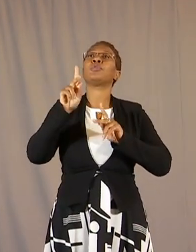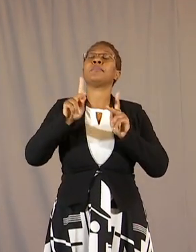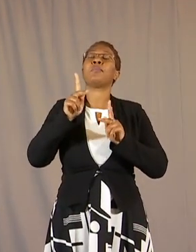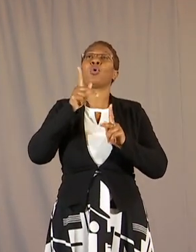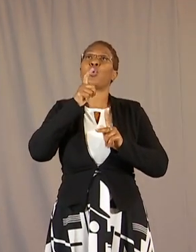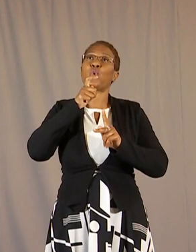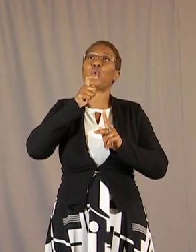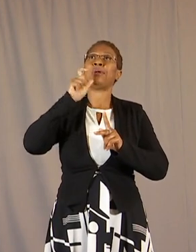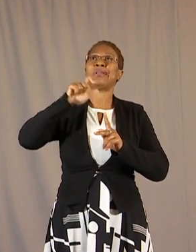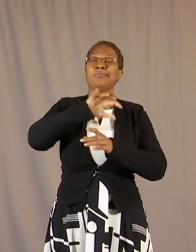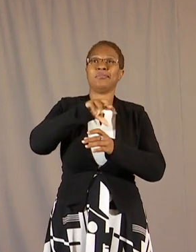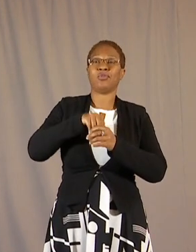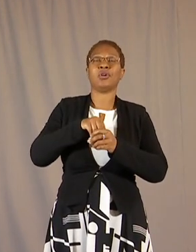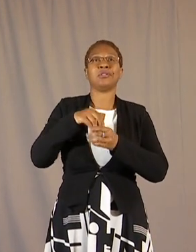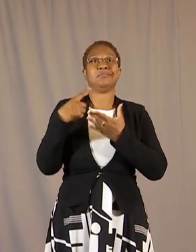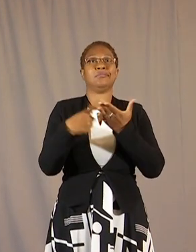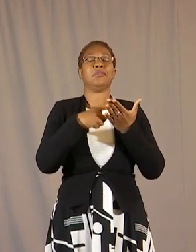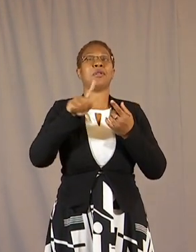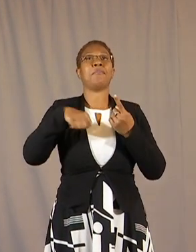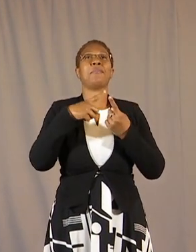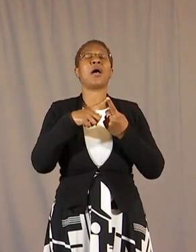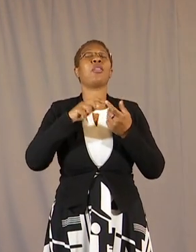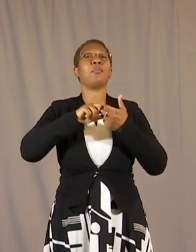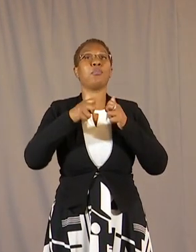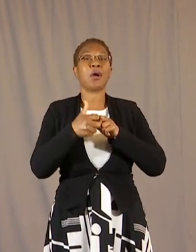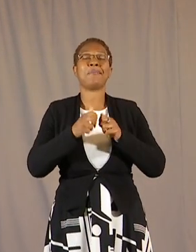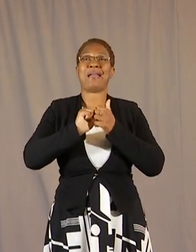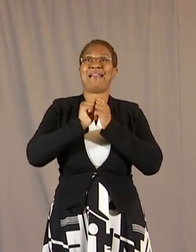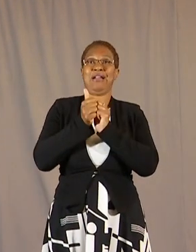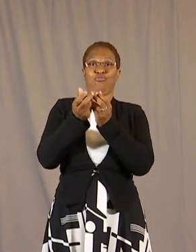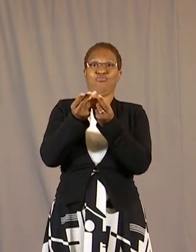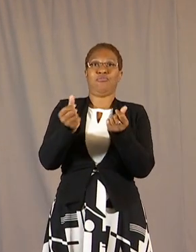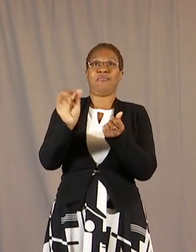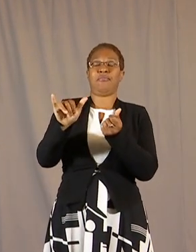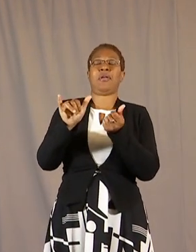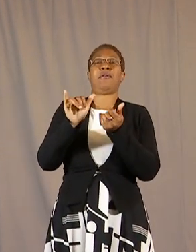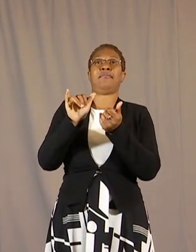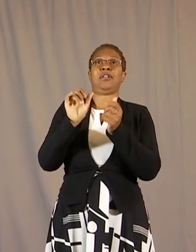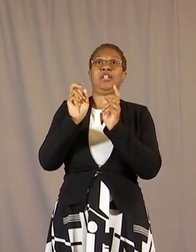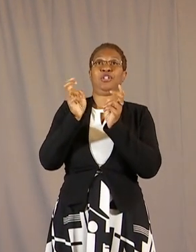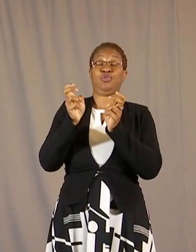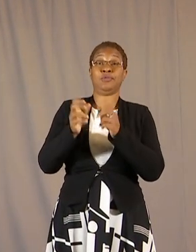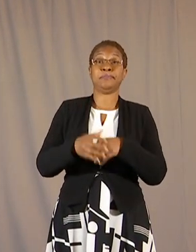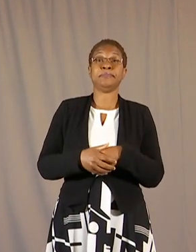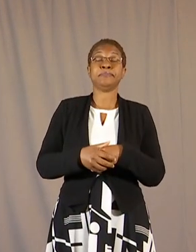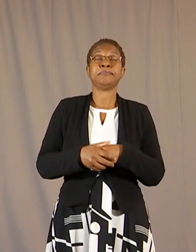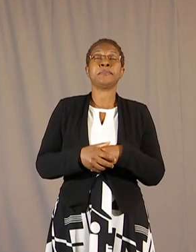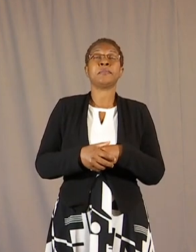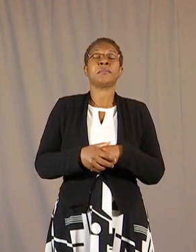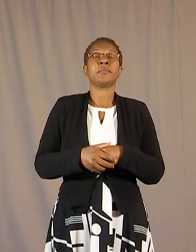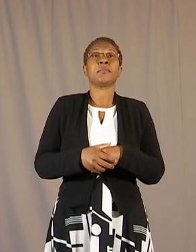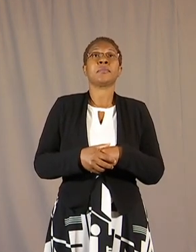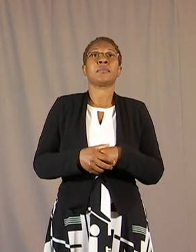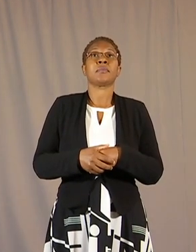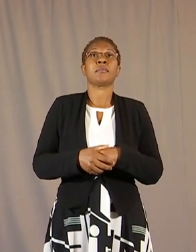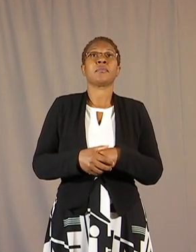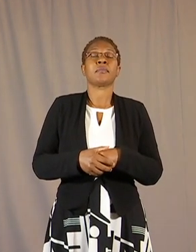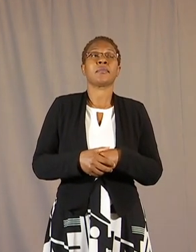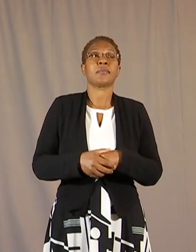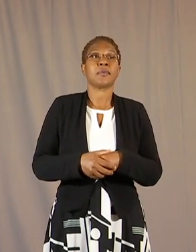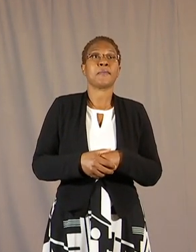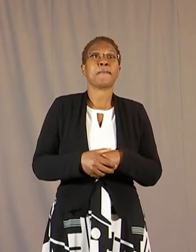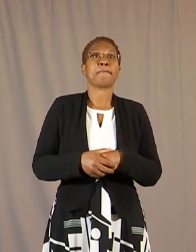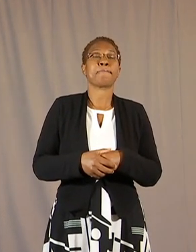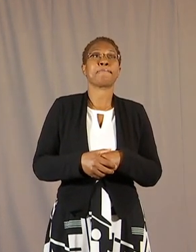the conversation about the problem and what needs to happen. And I can, you know, the one example of